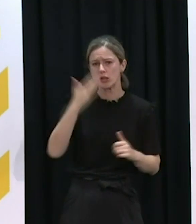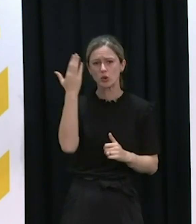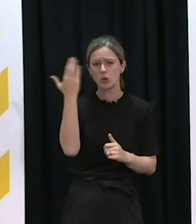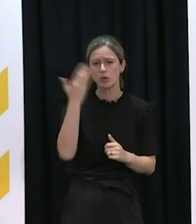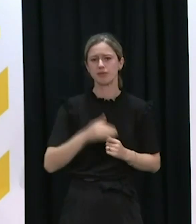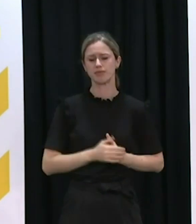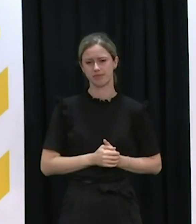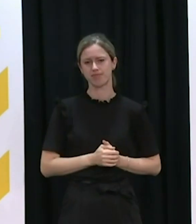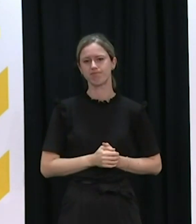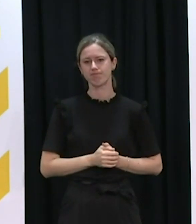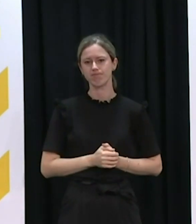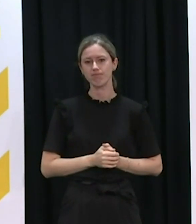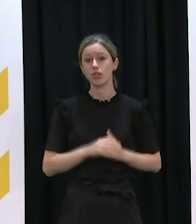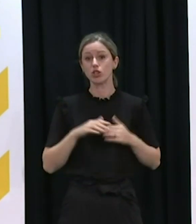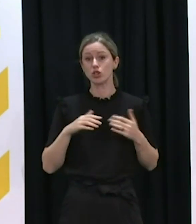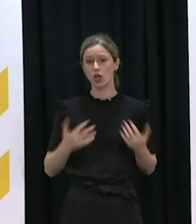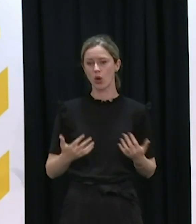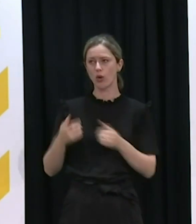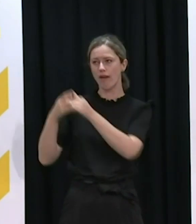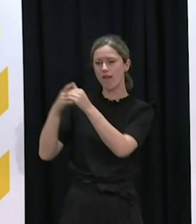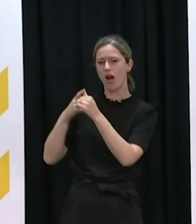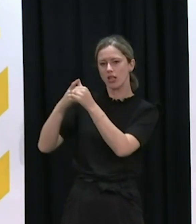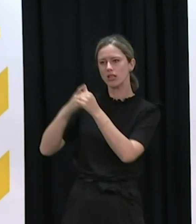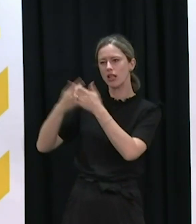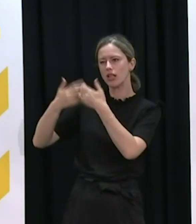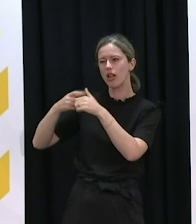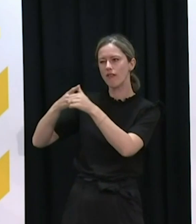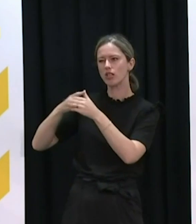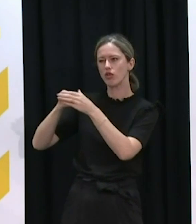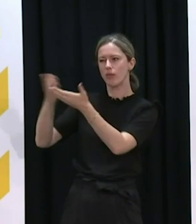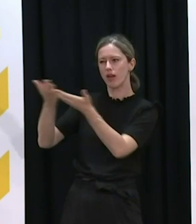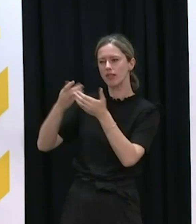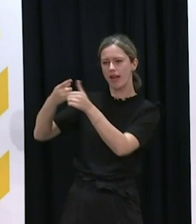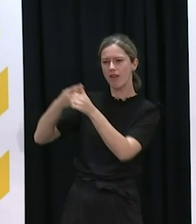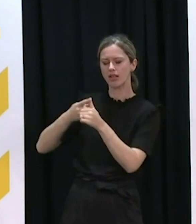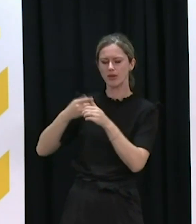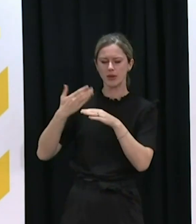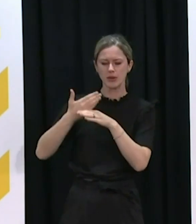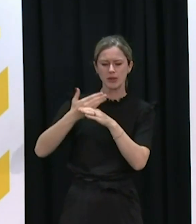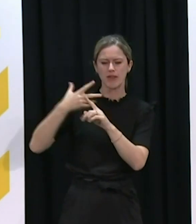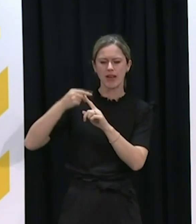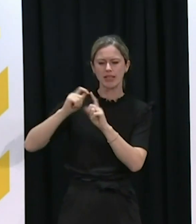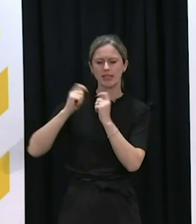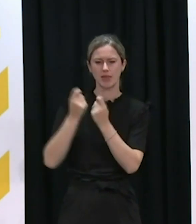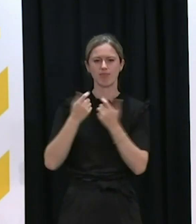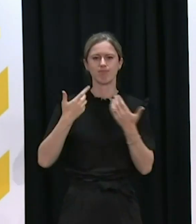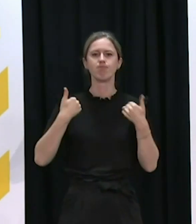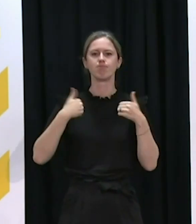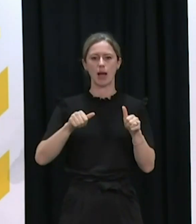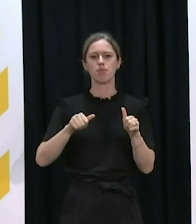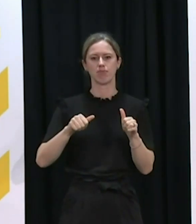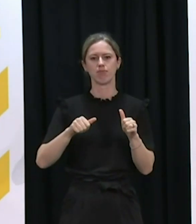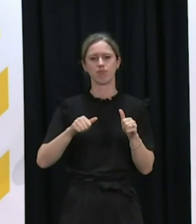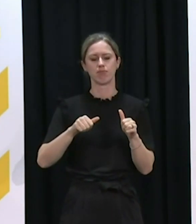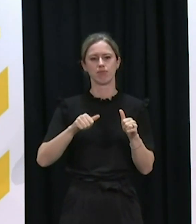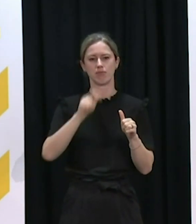school settings. So on the basis of advice from our technical advisory group and some work from our vaccines team, we are in a position